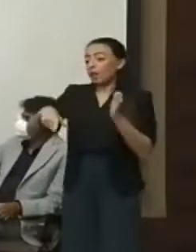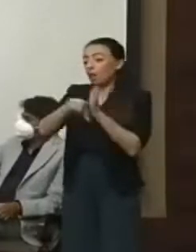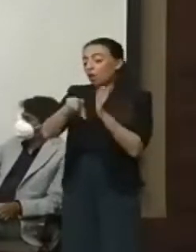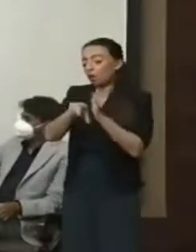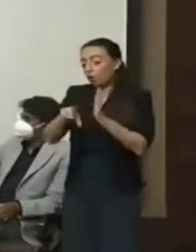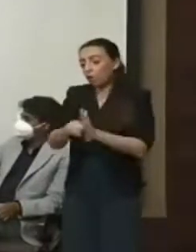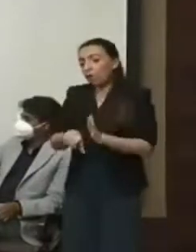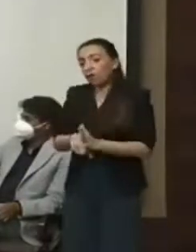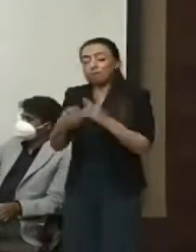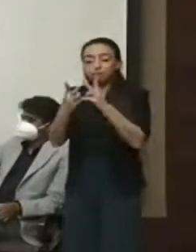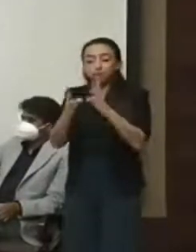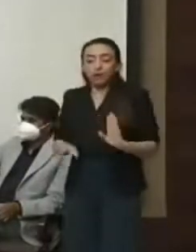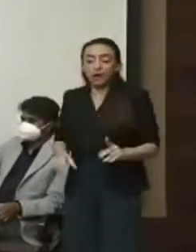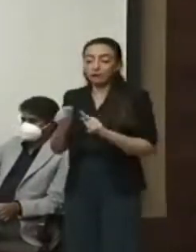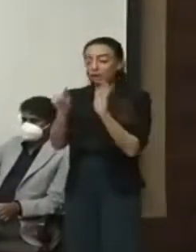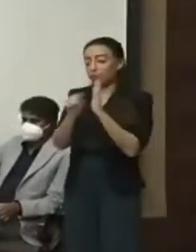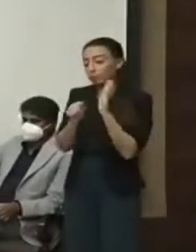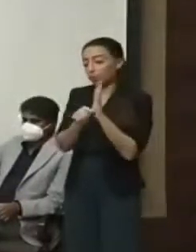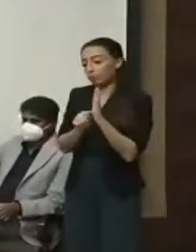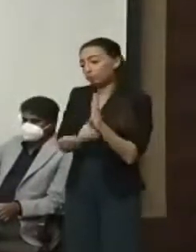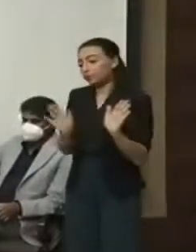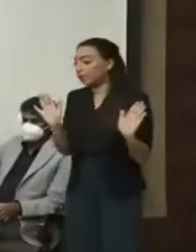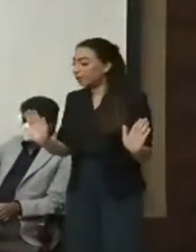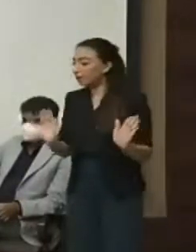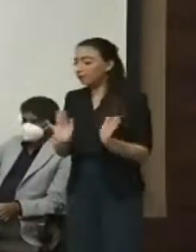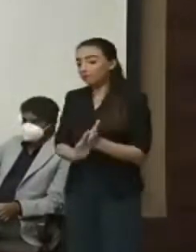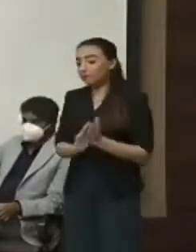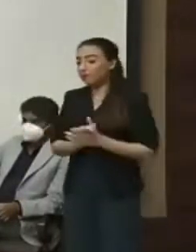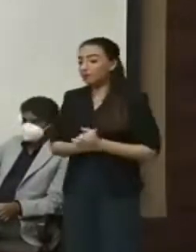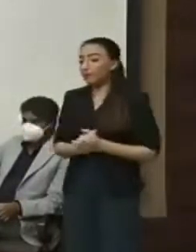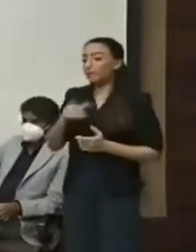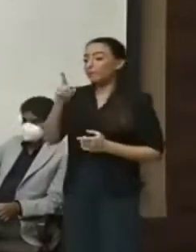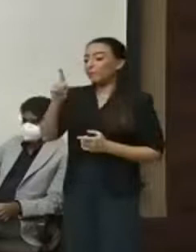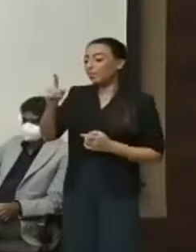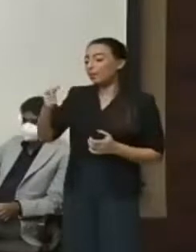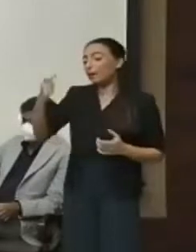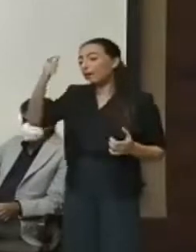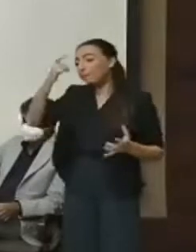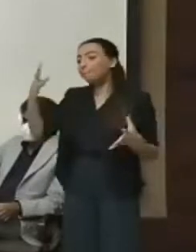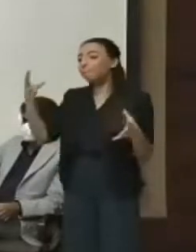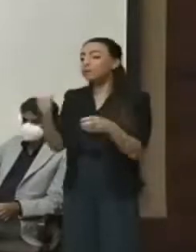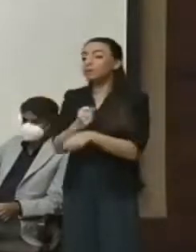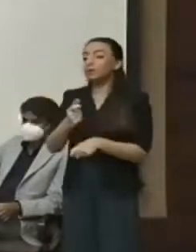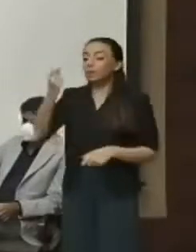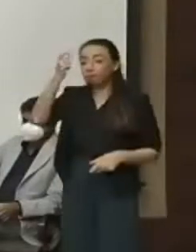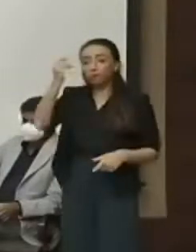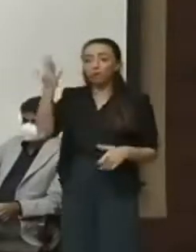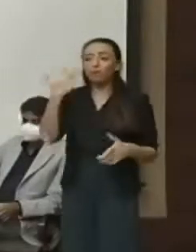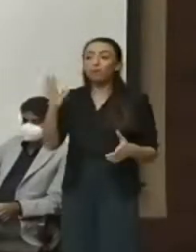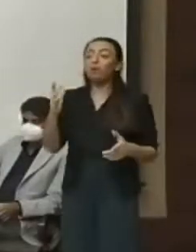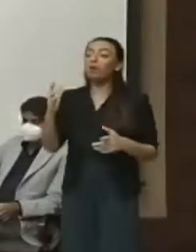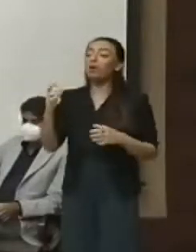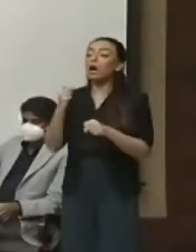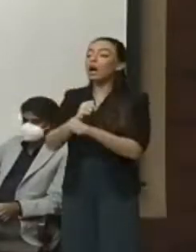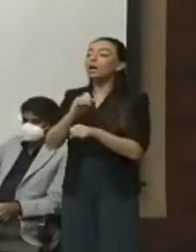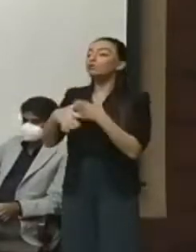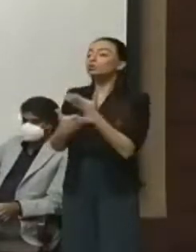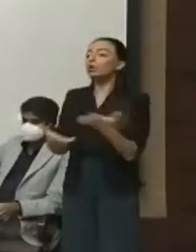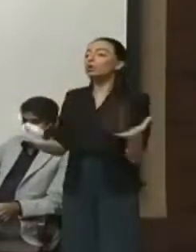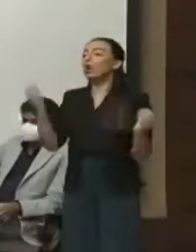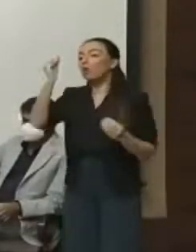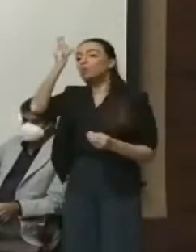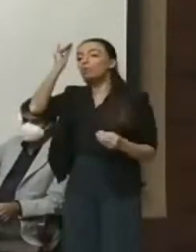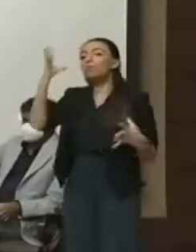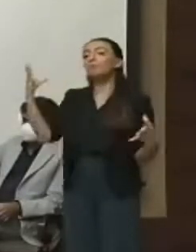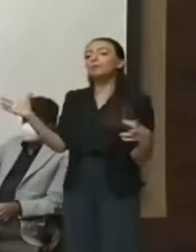in place, the policies may be being in place, there is problems with general awareness about